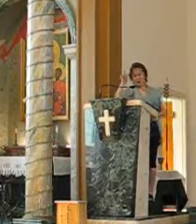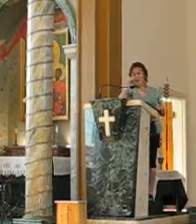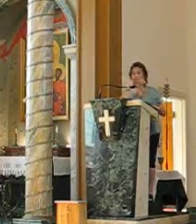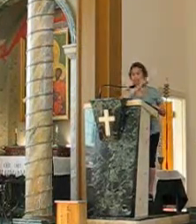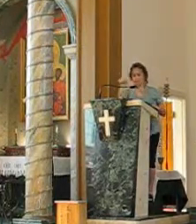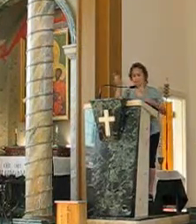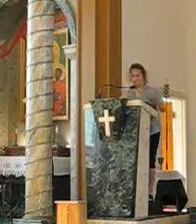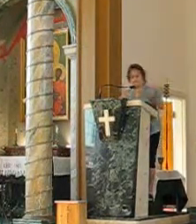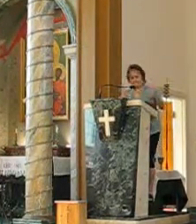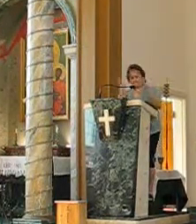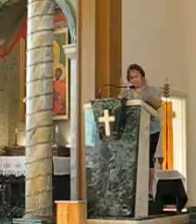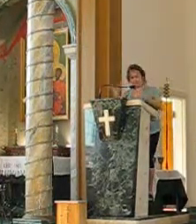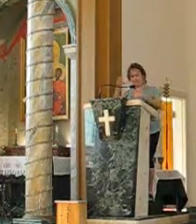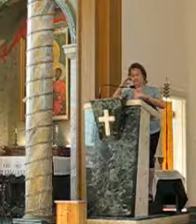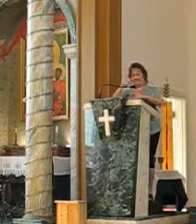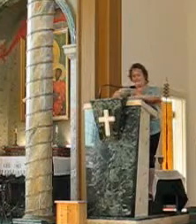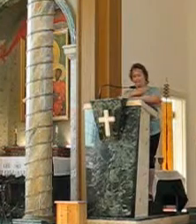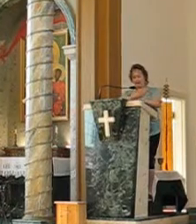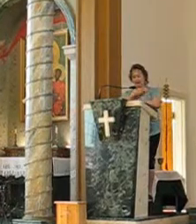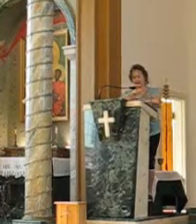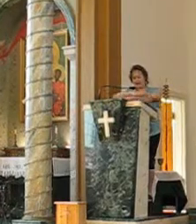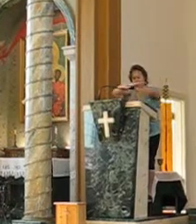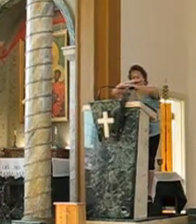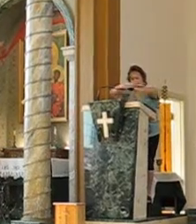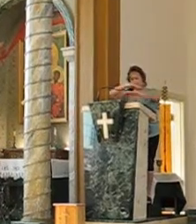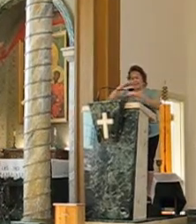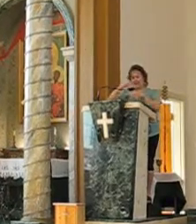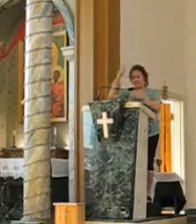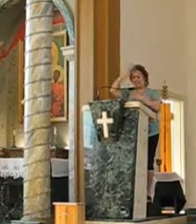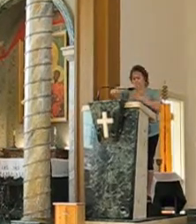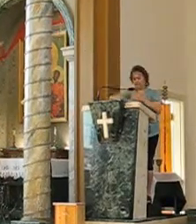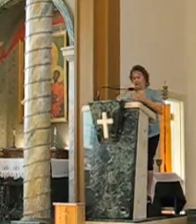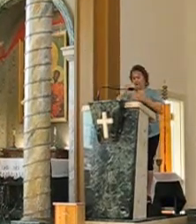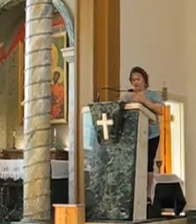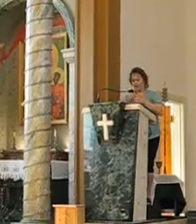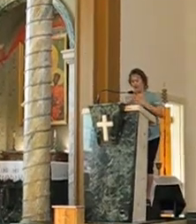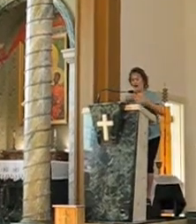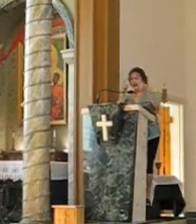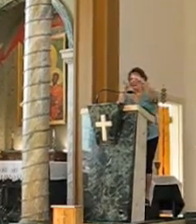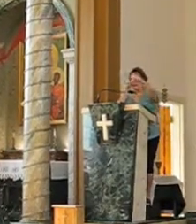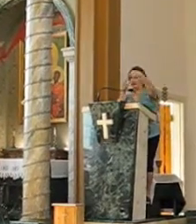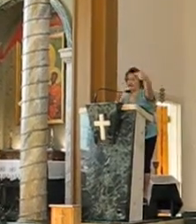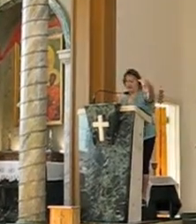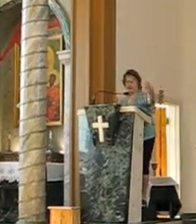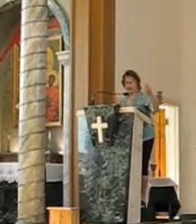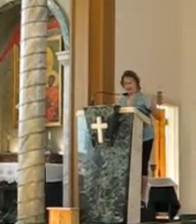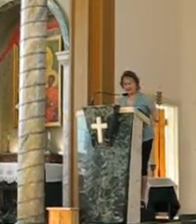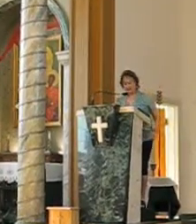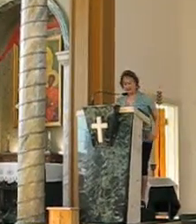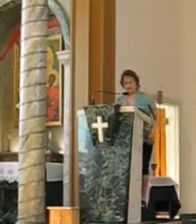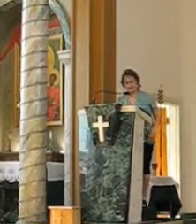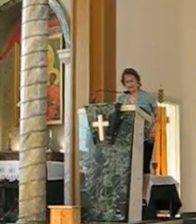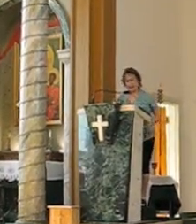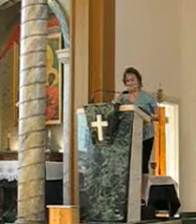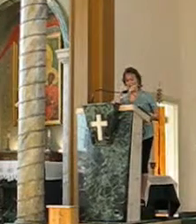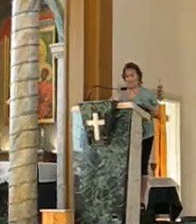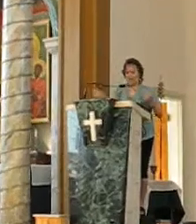Lord, you prepare my table in front of your hand. Lord, you